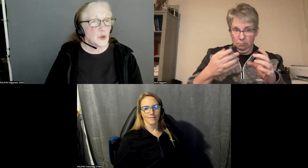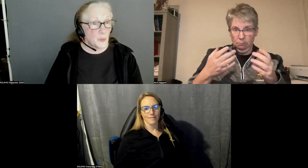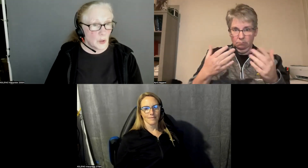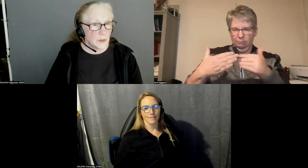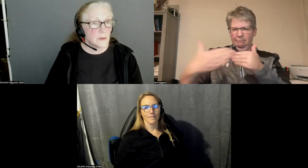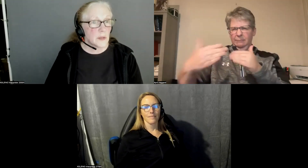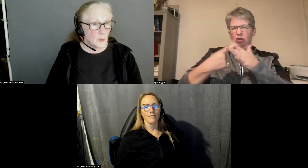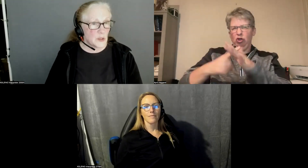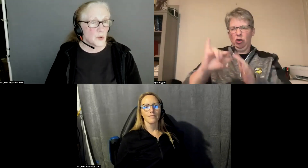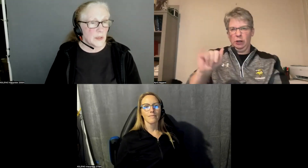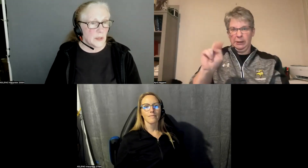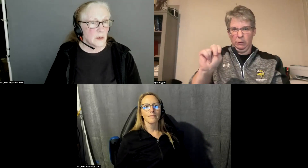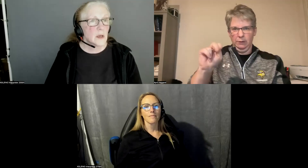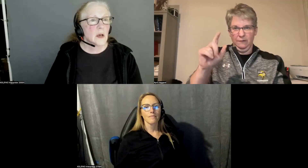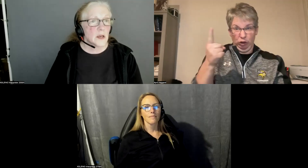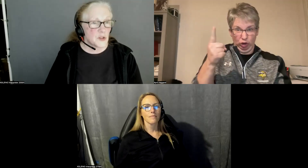for the new board that will be joining